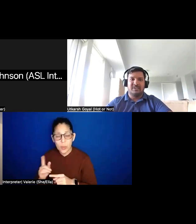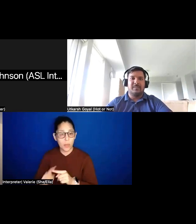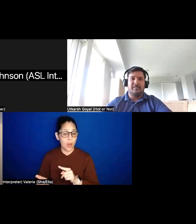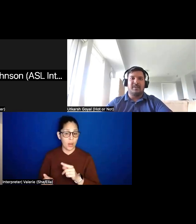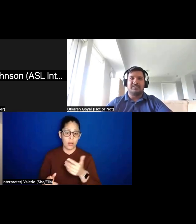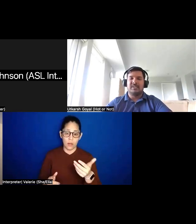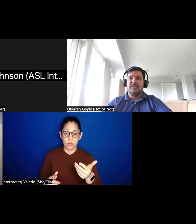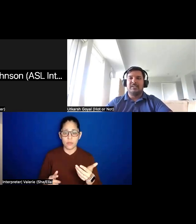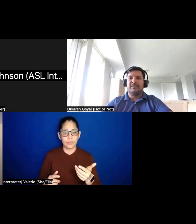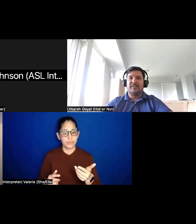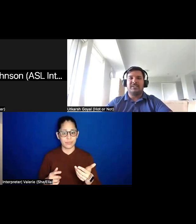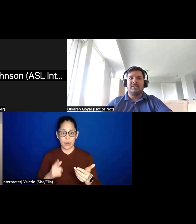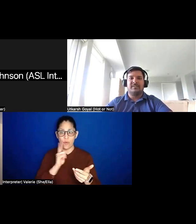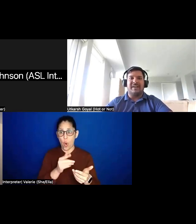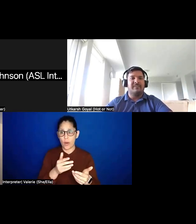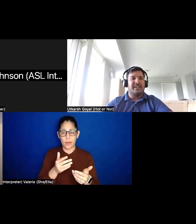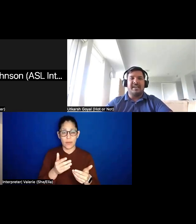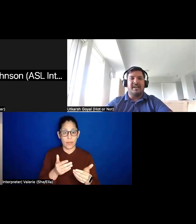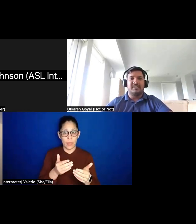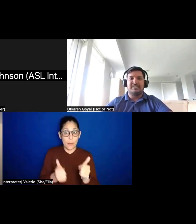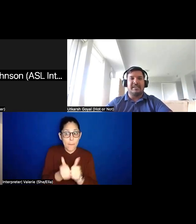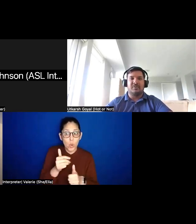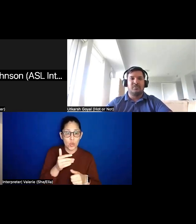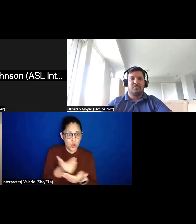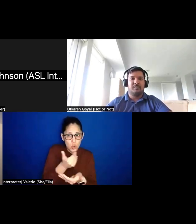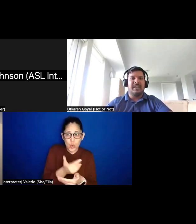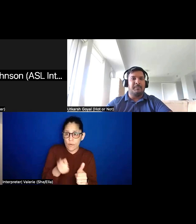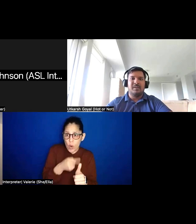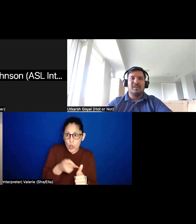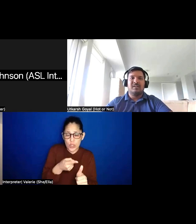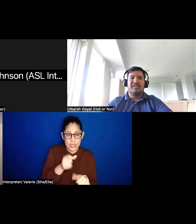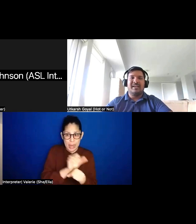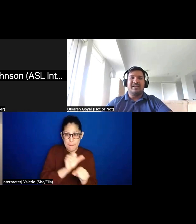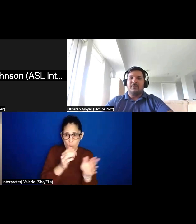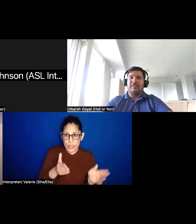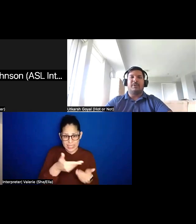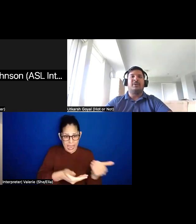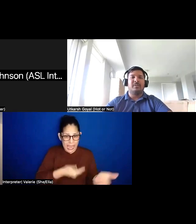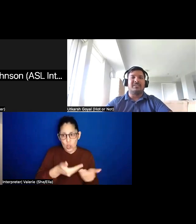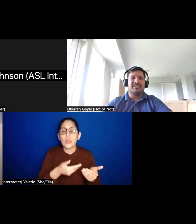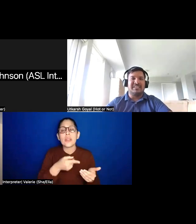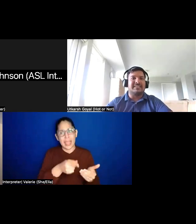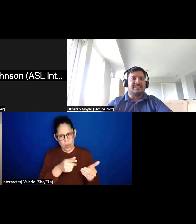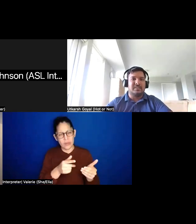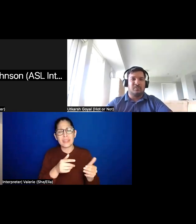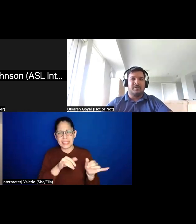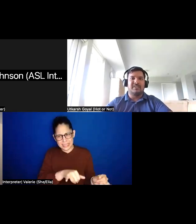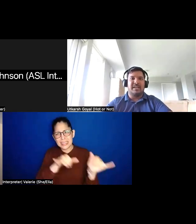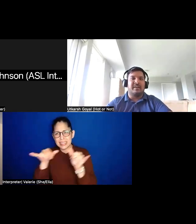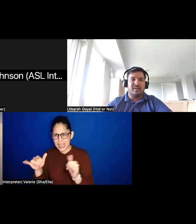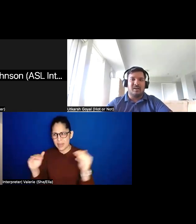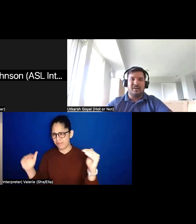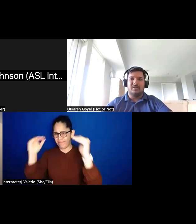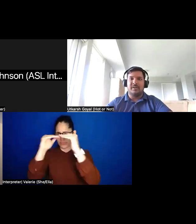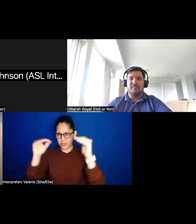fit into this bill, because the first 5 or 10 hires that you pick up, they are equally important to the business as the